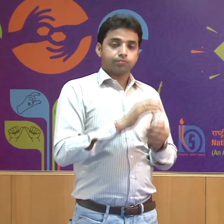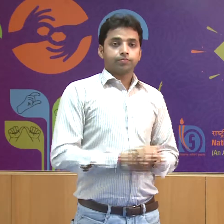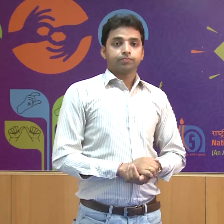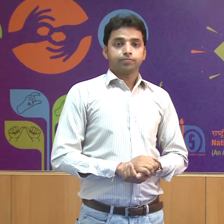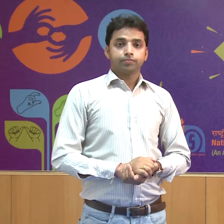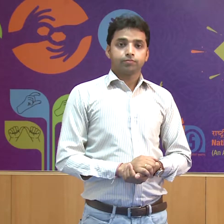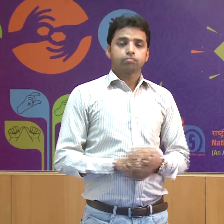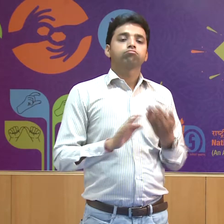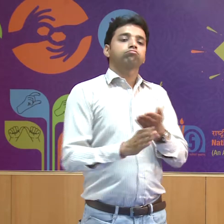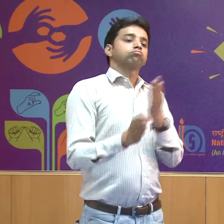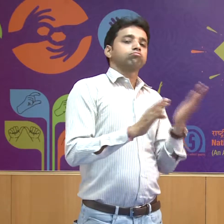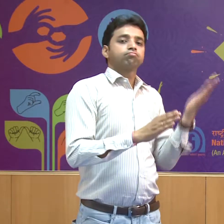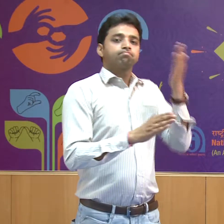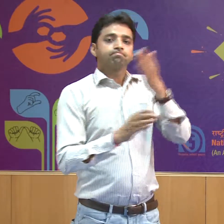to Delhi.